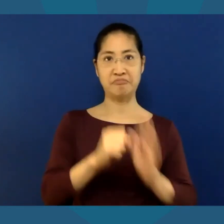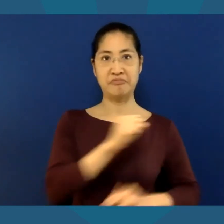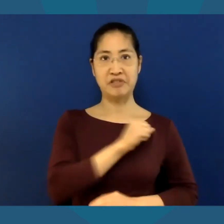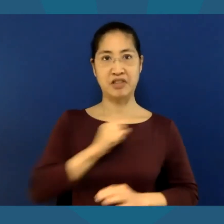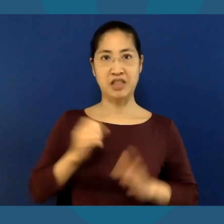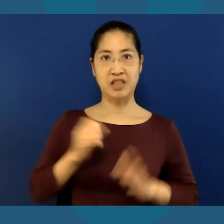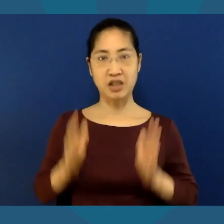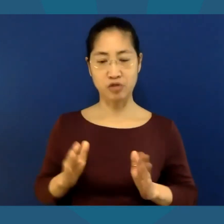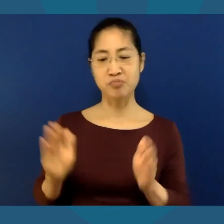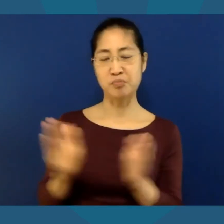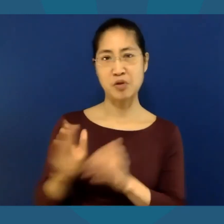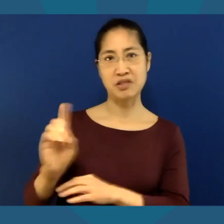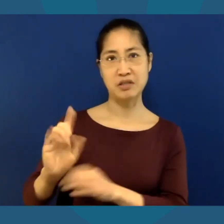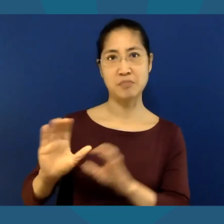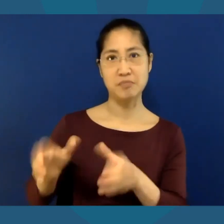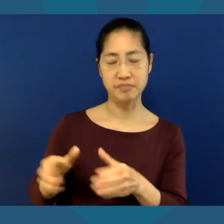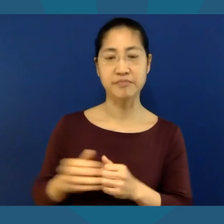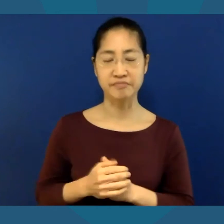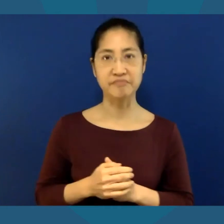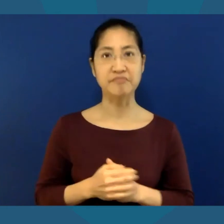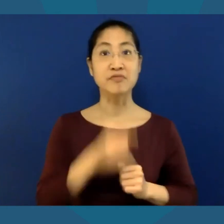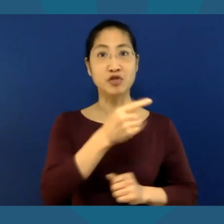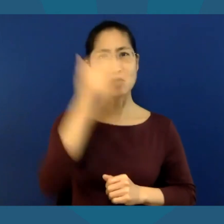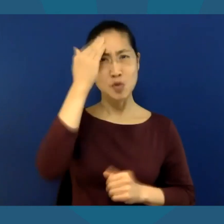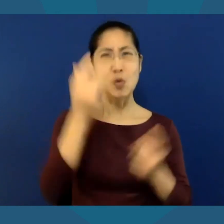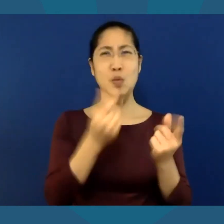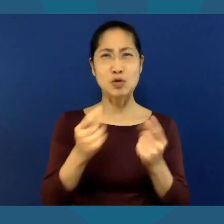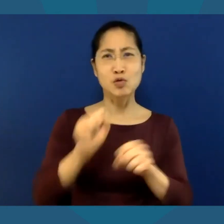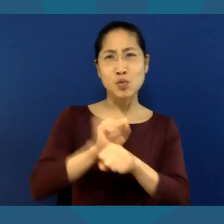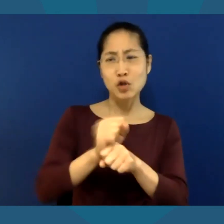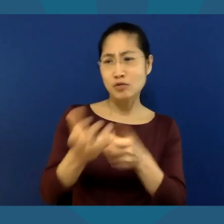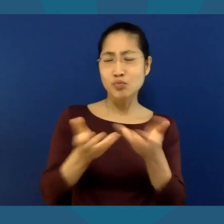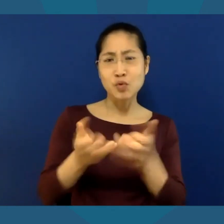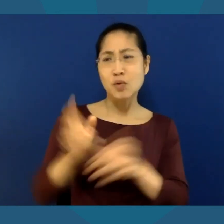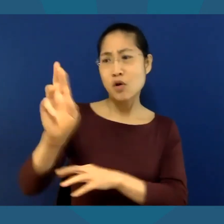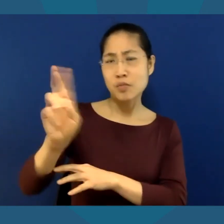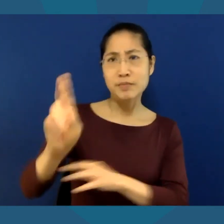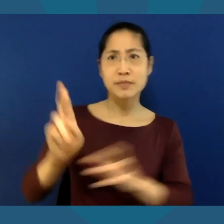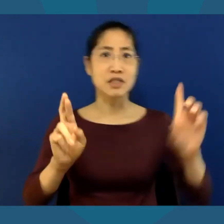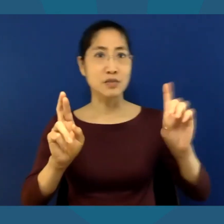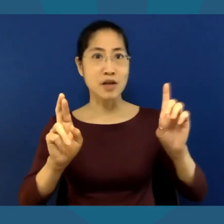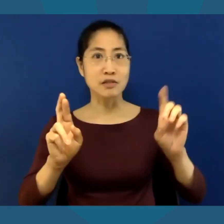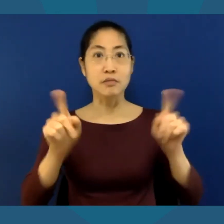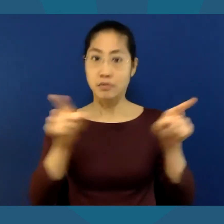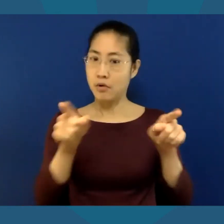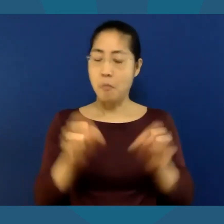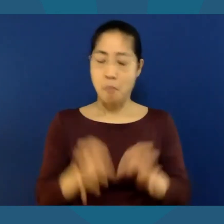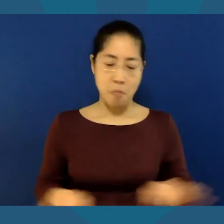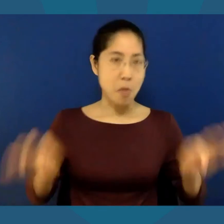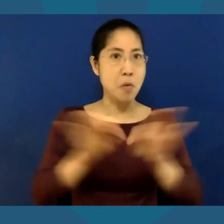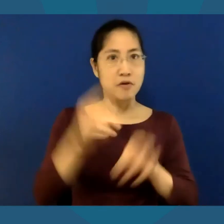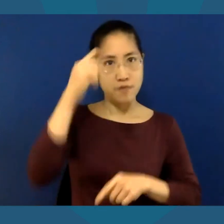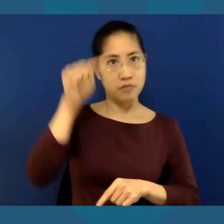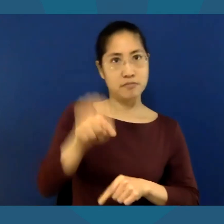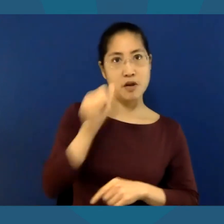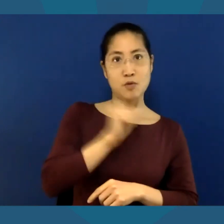current Arizona State Senator in the minority party, Victoria Steele knows how to work across the aisle